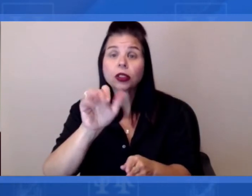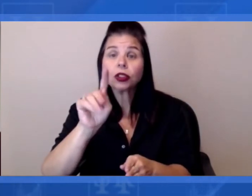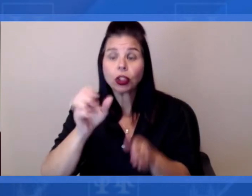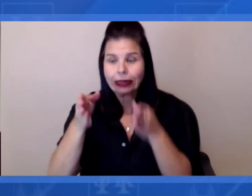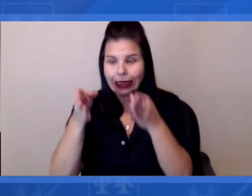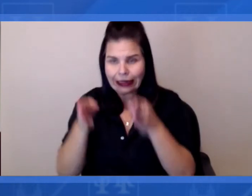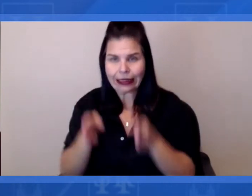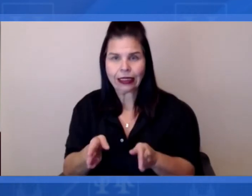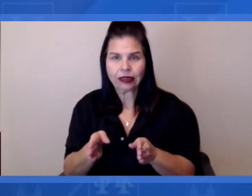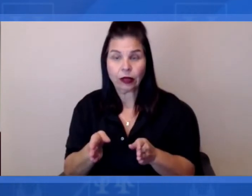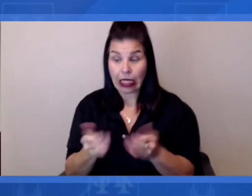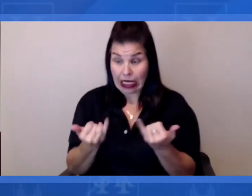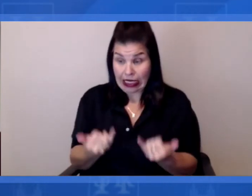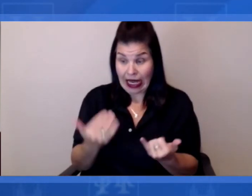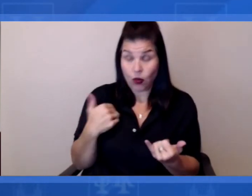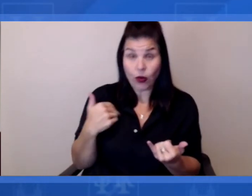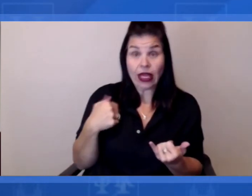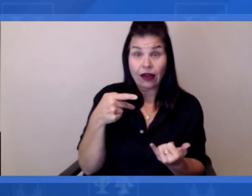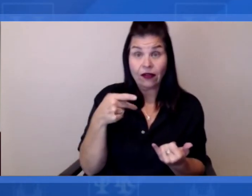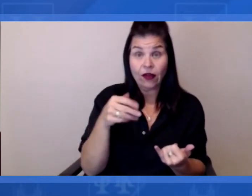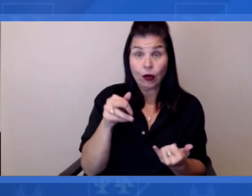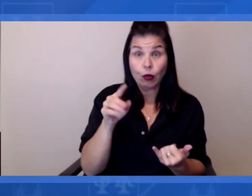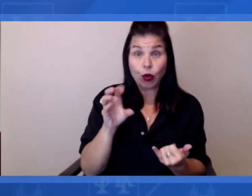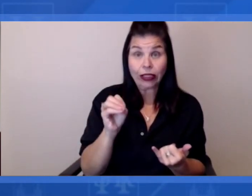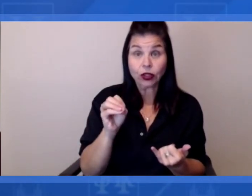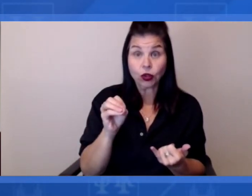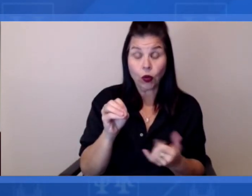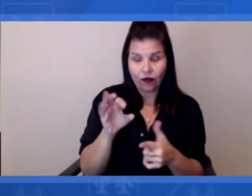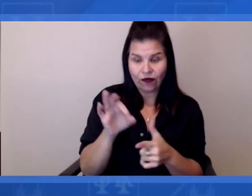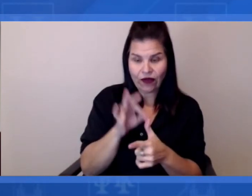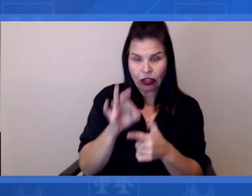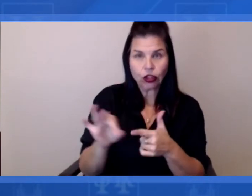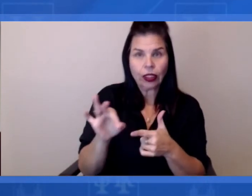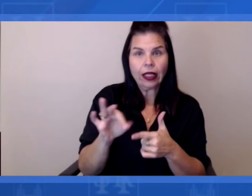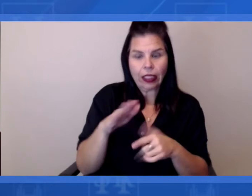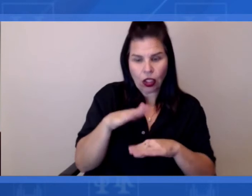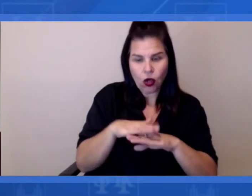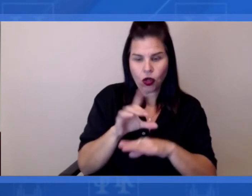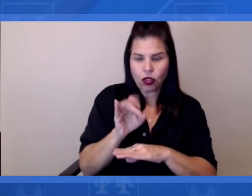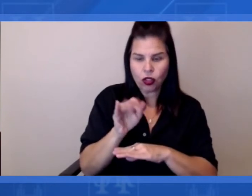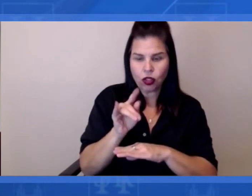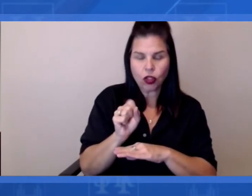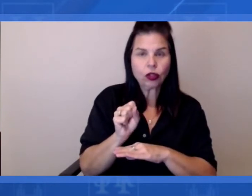that we have Presto functionality on DARTS.